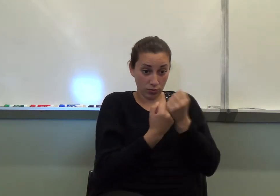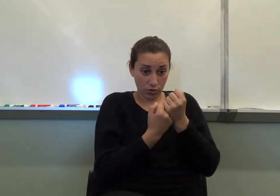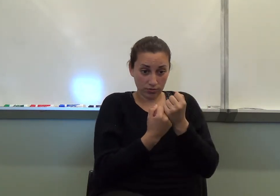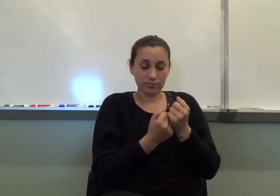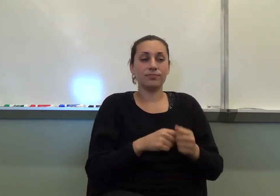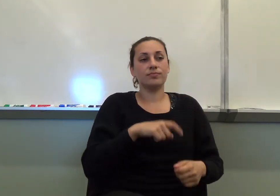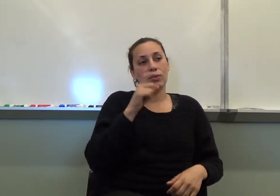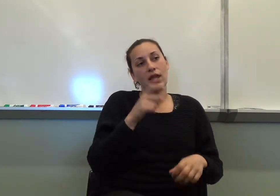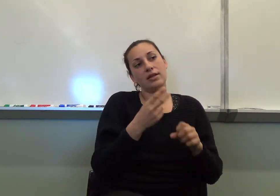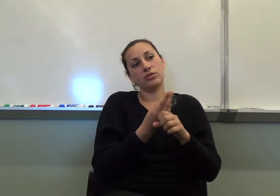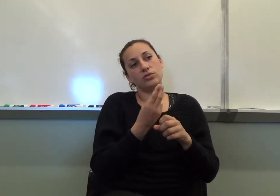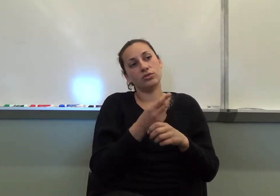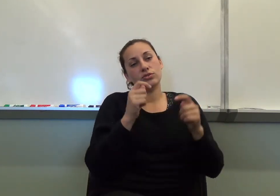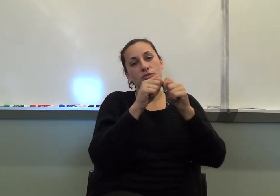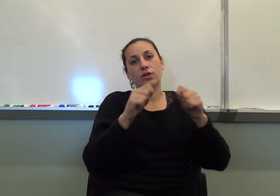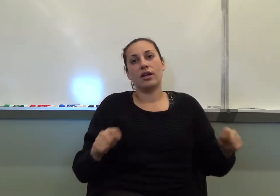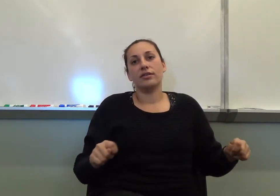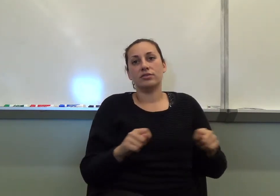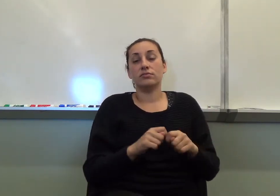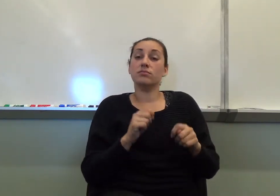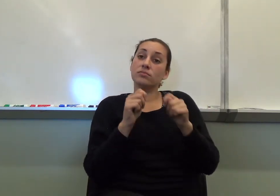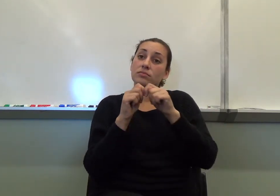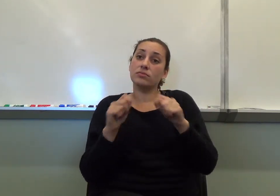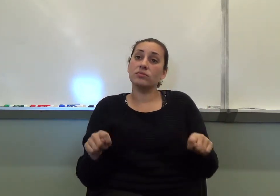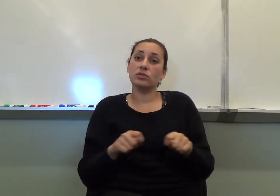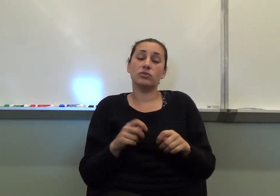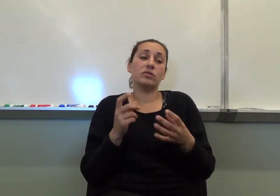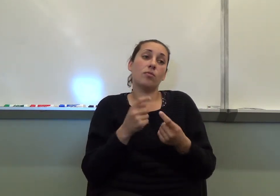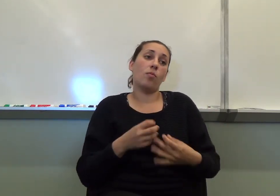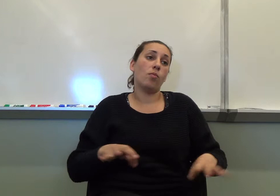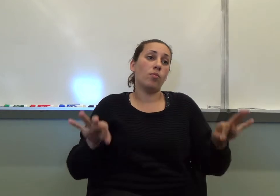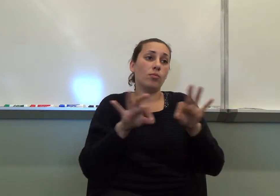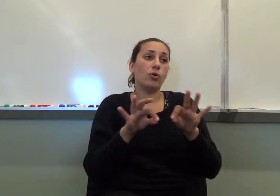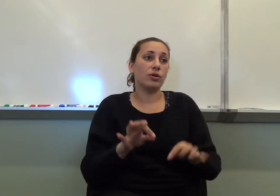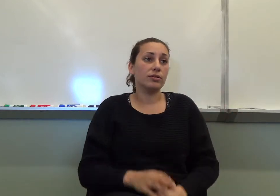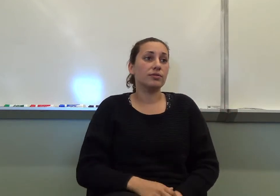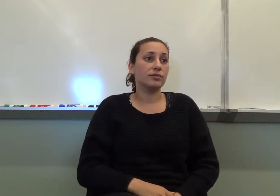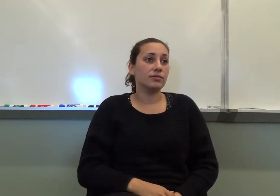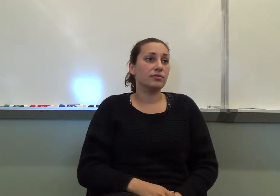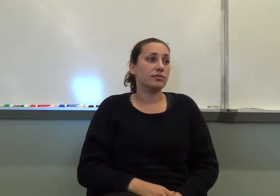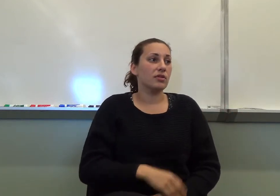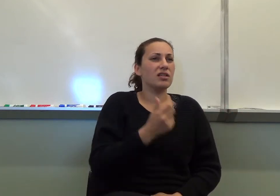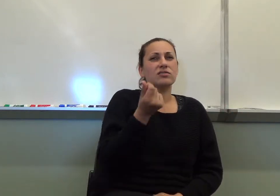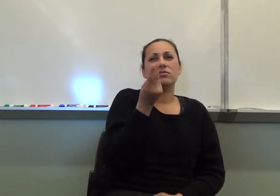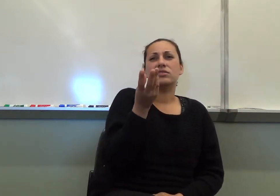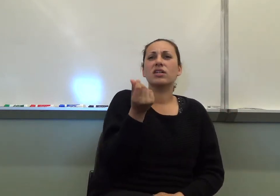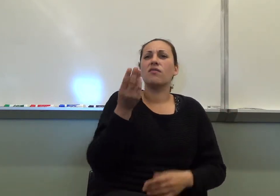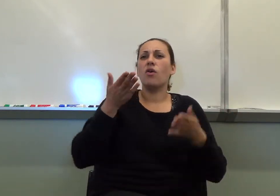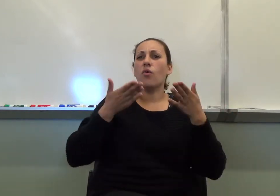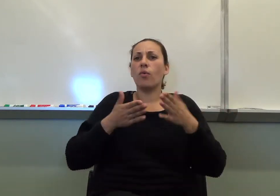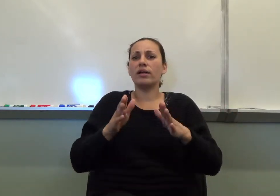it. So triangles are very important. Now there's several ways of categorizing